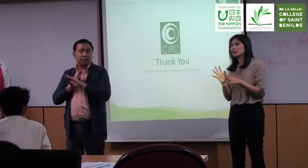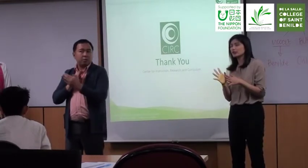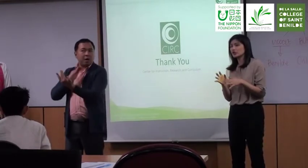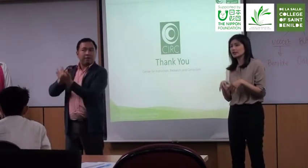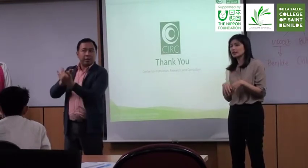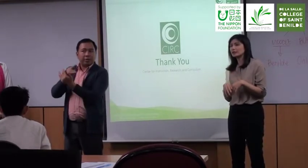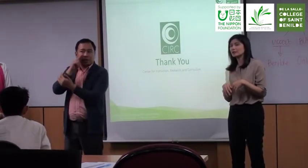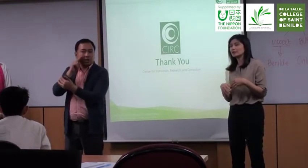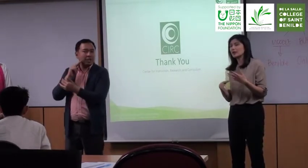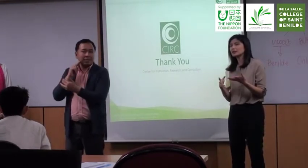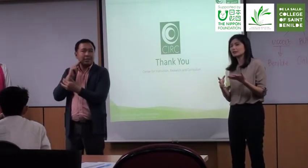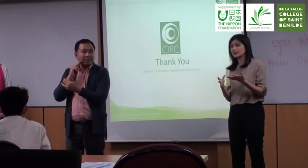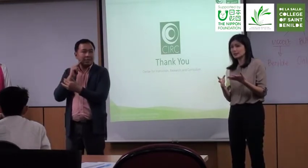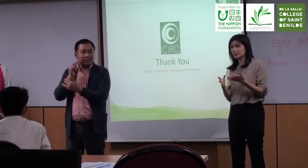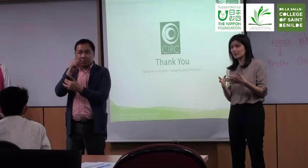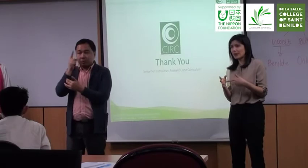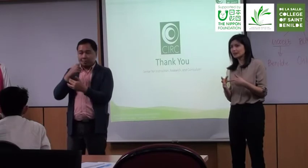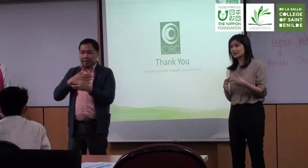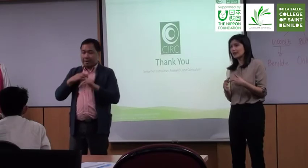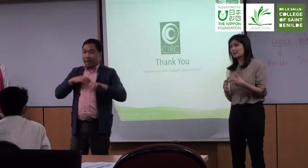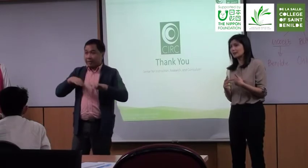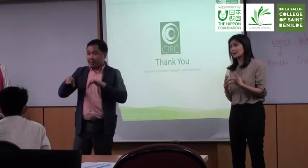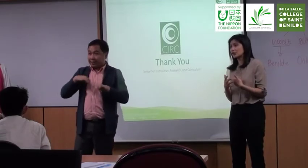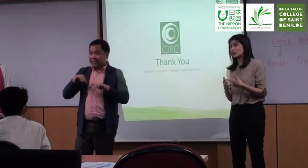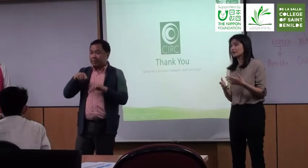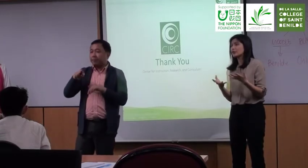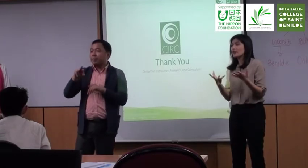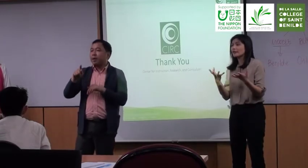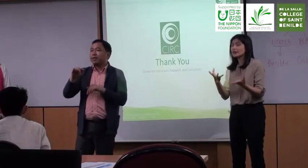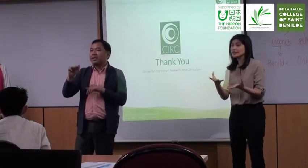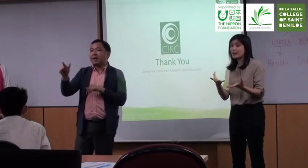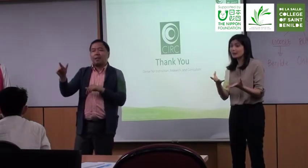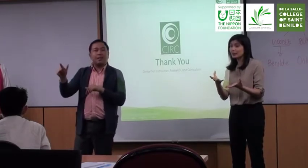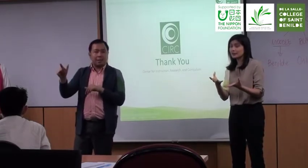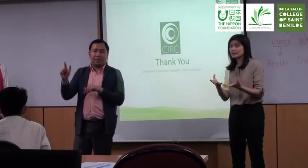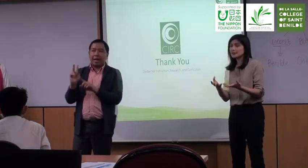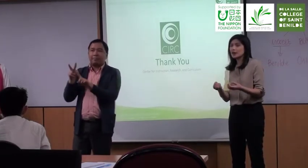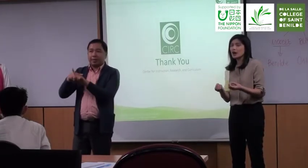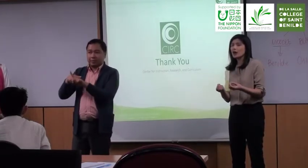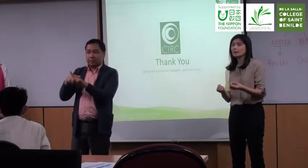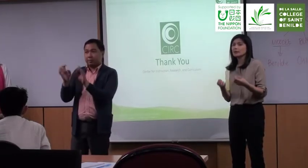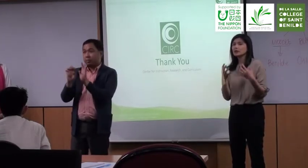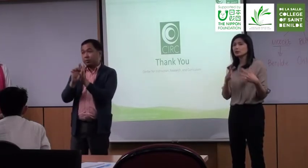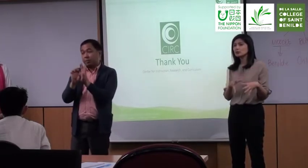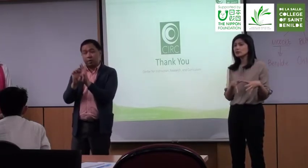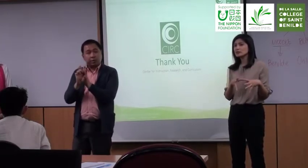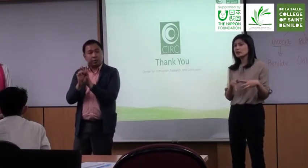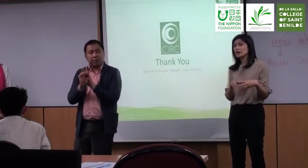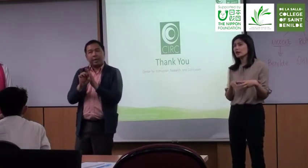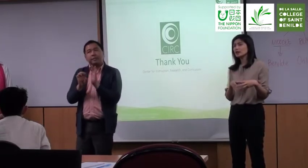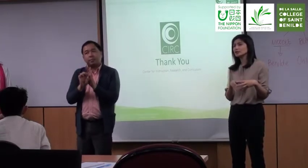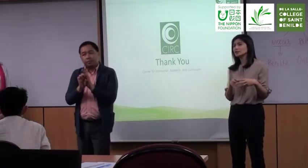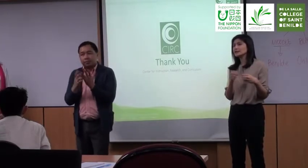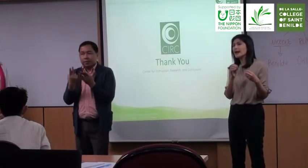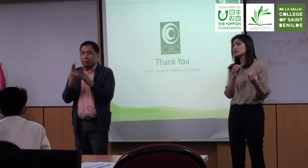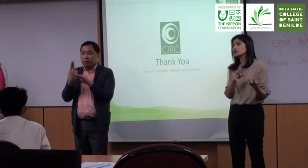there's no avenue for cheating because my activities will be practical application. For example,